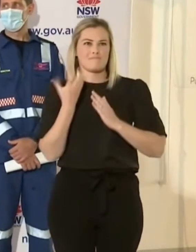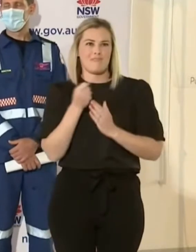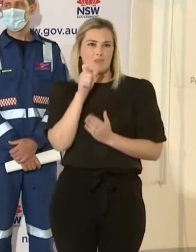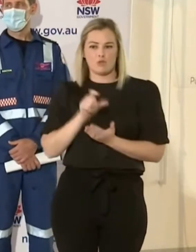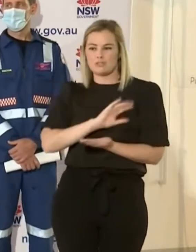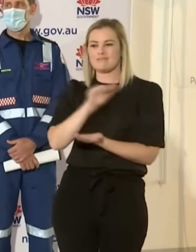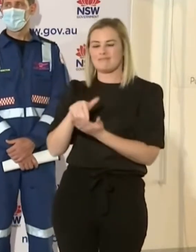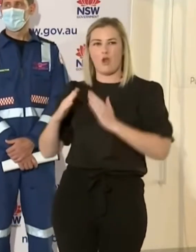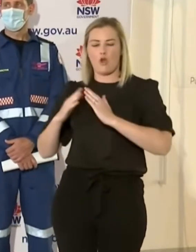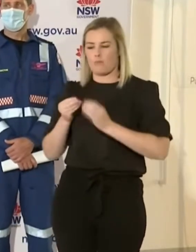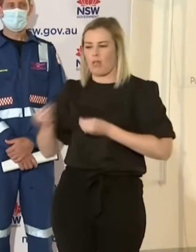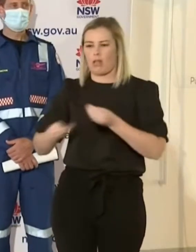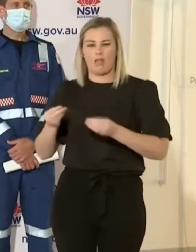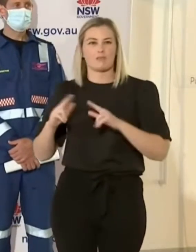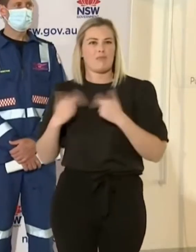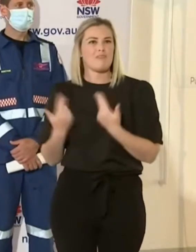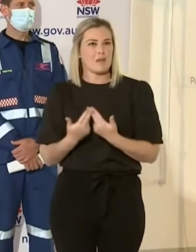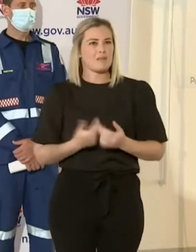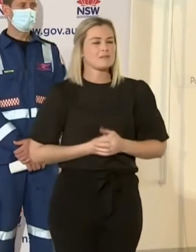Sydney. Sorry. Yeah.